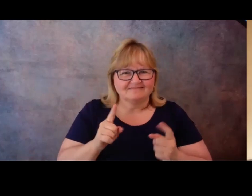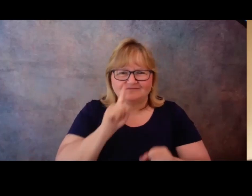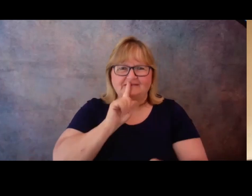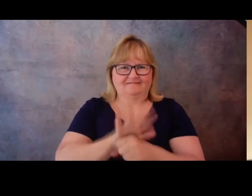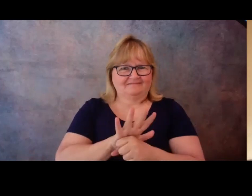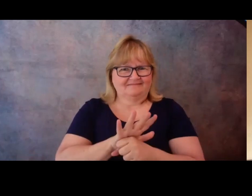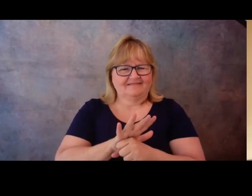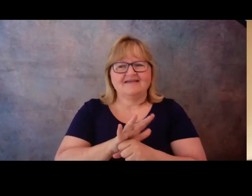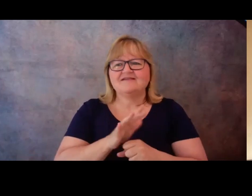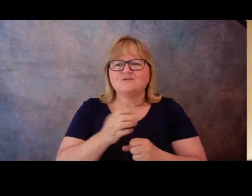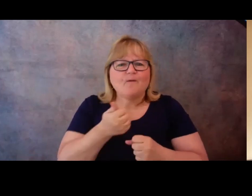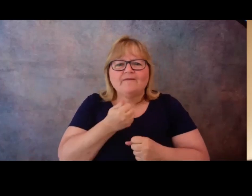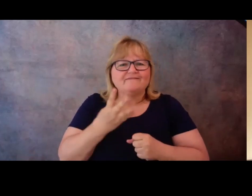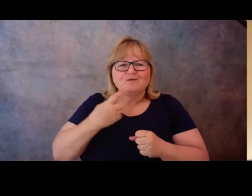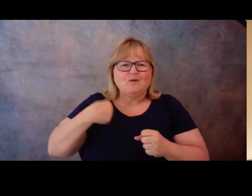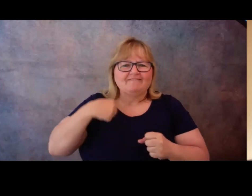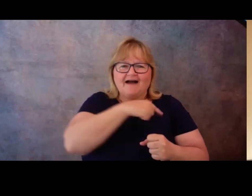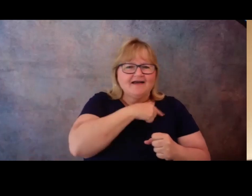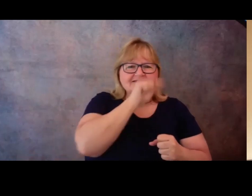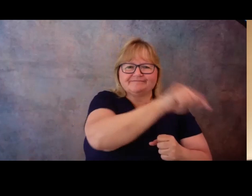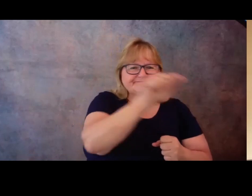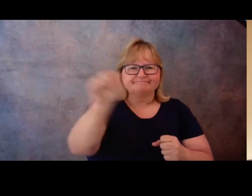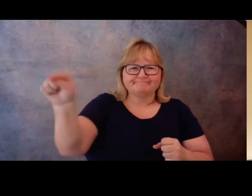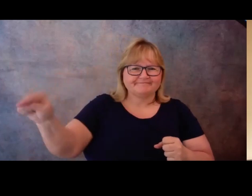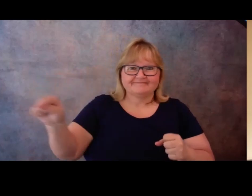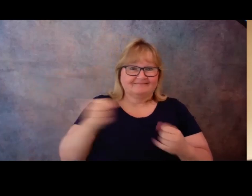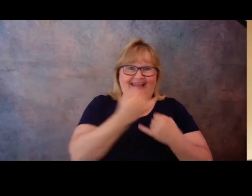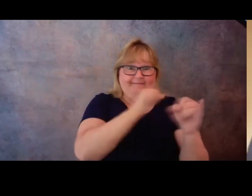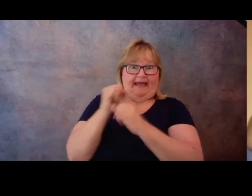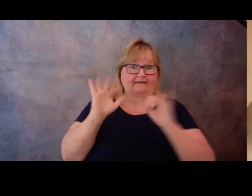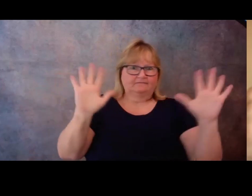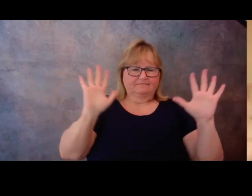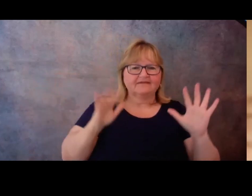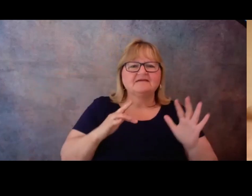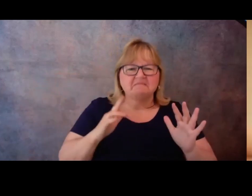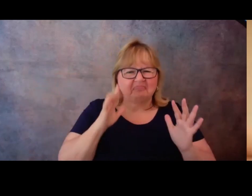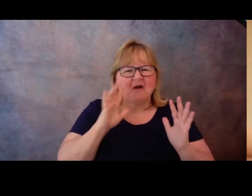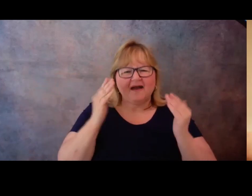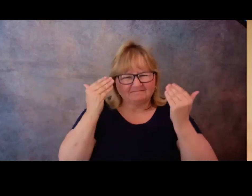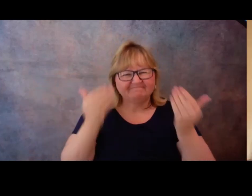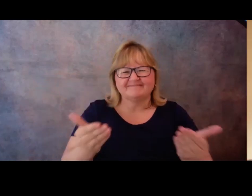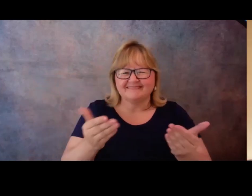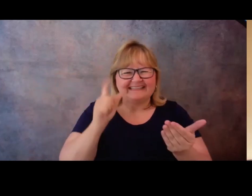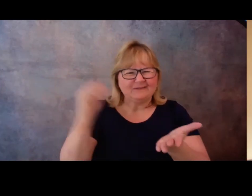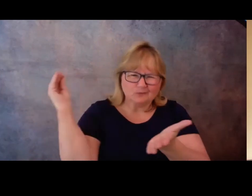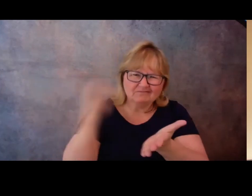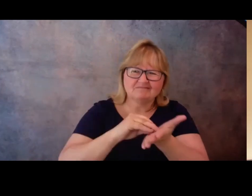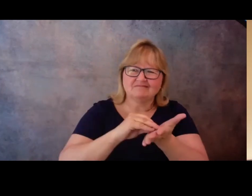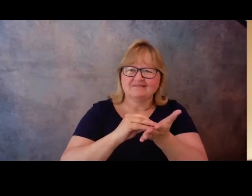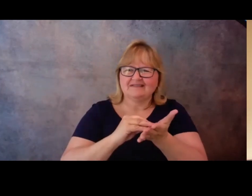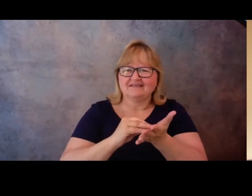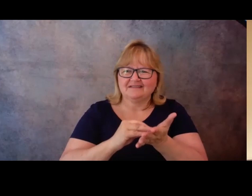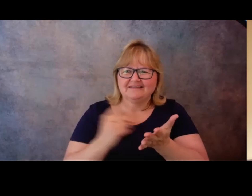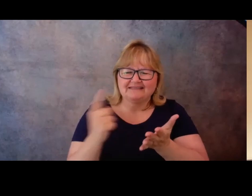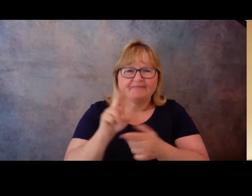us, independently of each other, said it's time you put into the resolution that